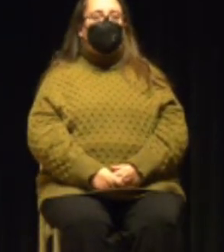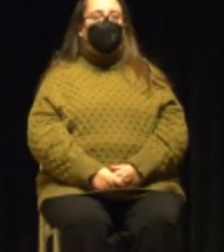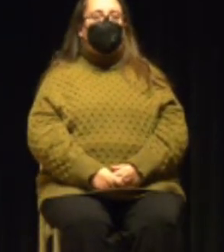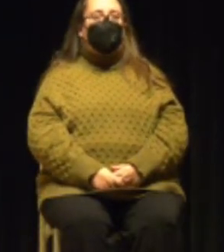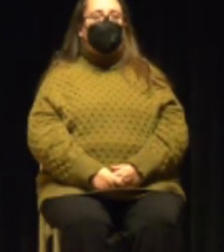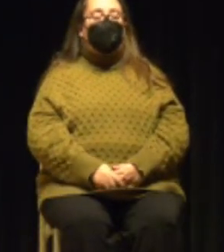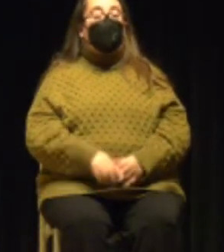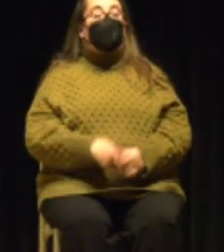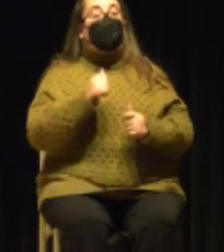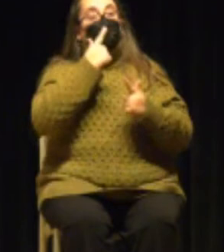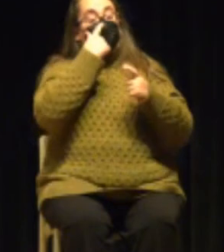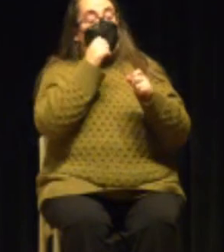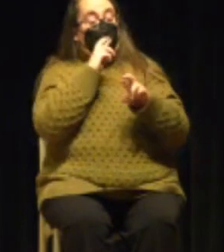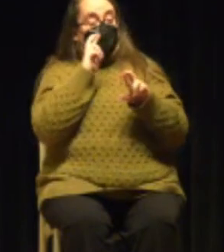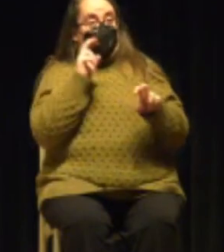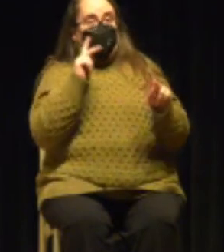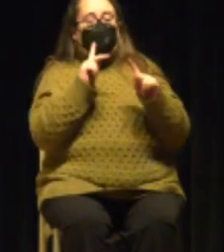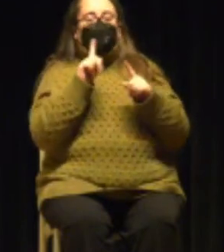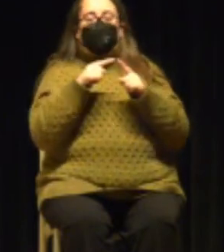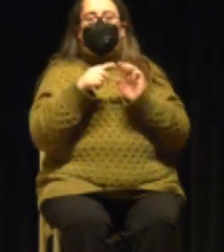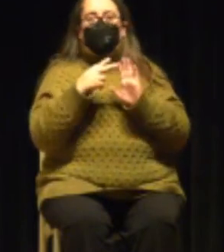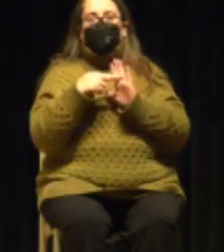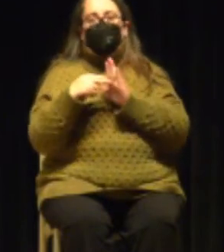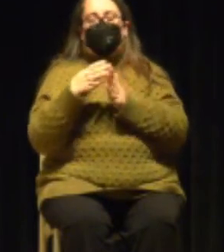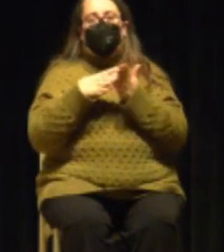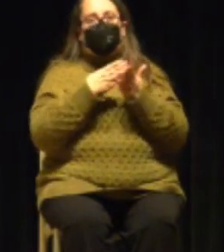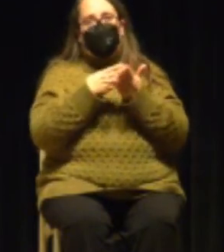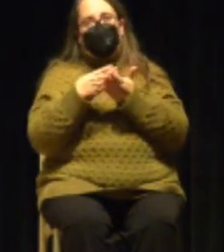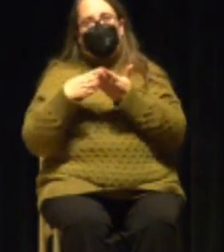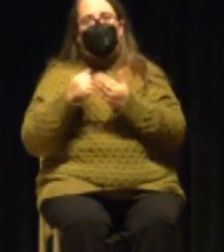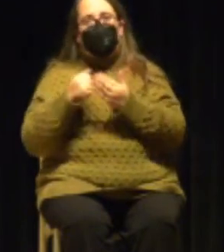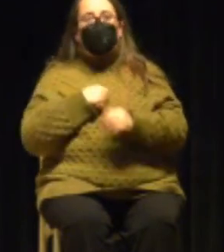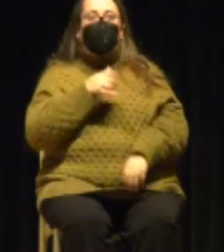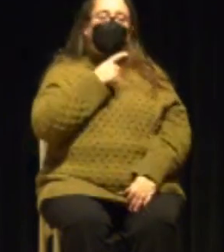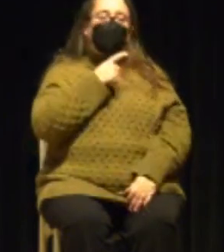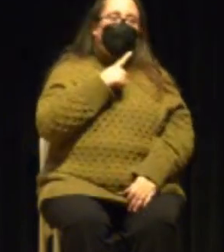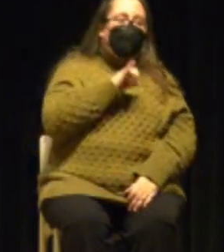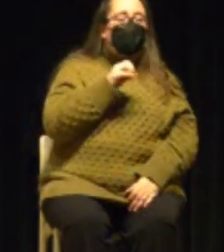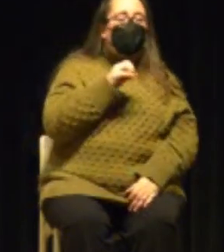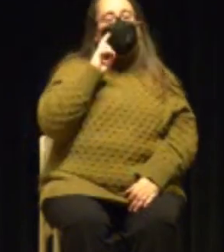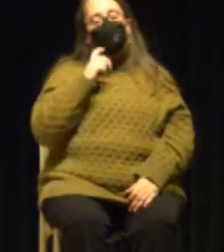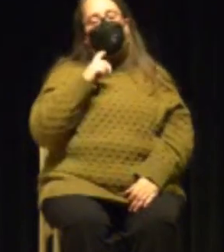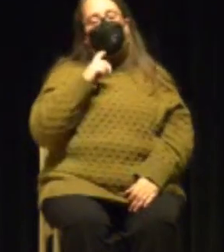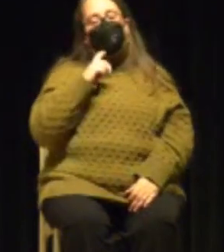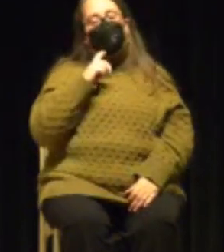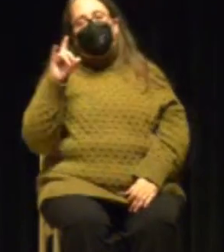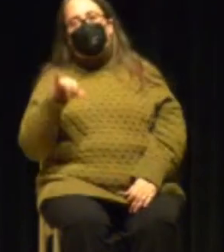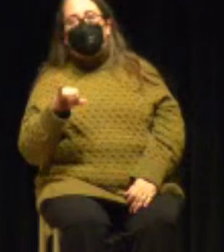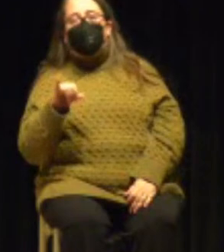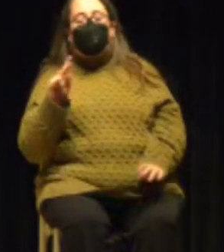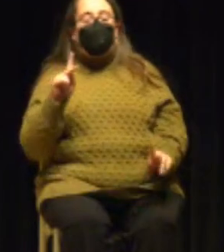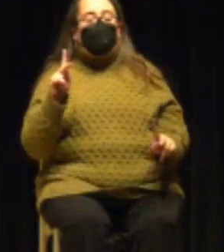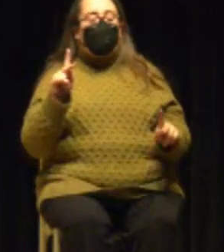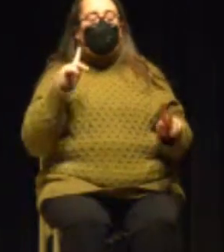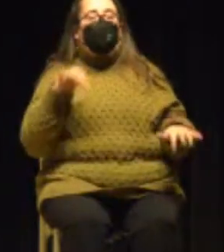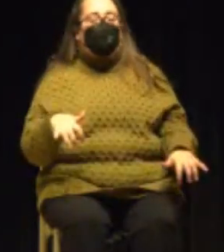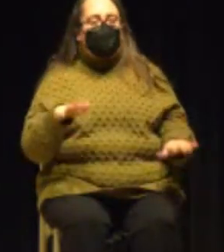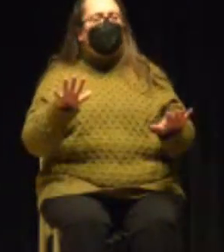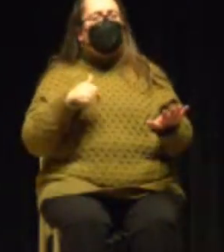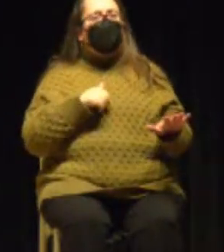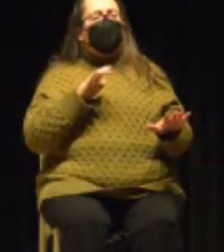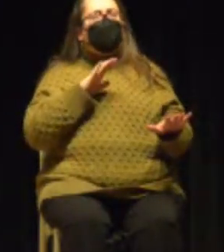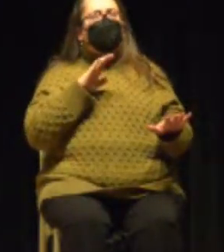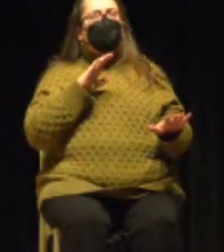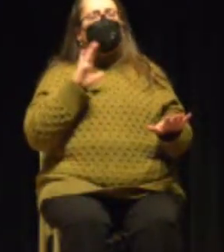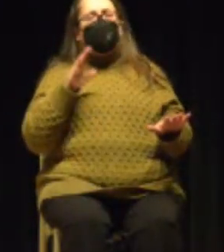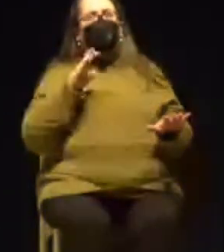It's interesting, like the reaction of people when they read certain parts of like my mother said this or an uncle said this, and they're just kind of